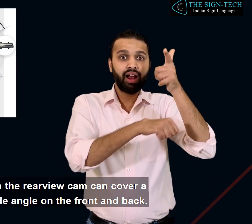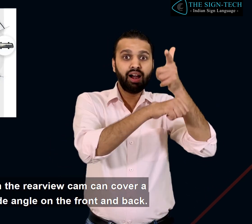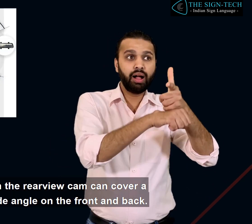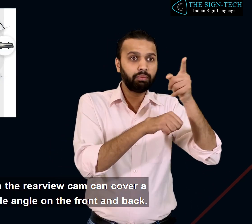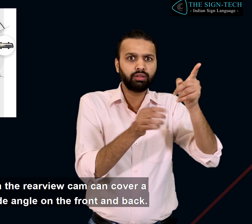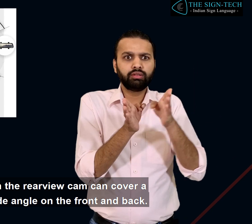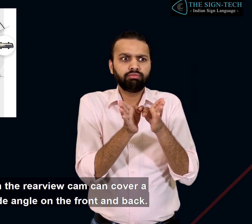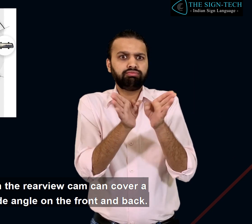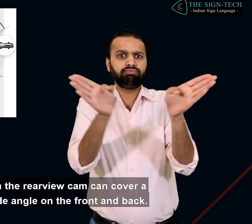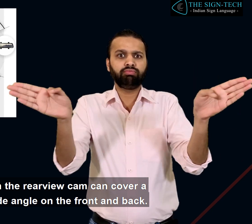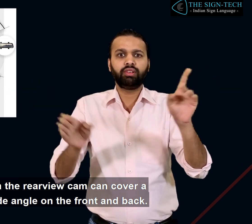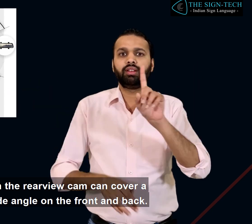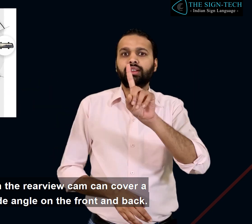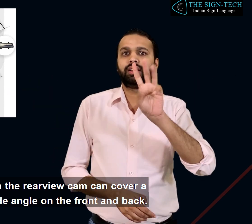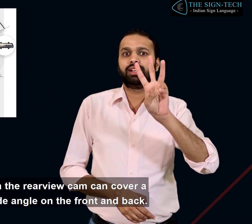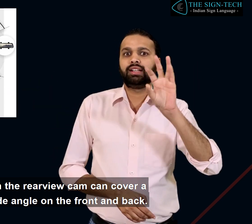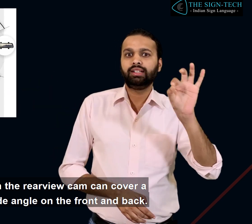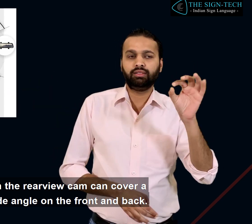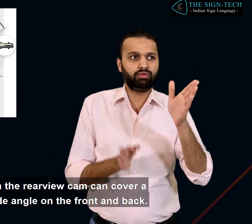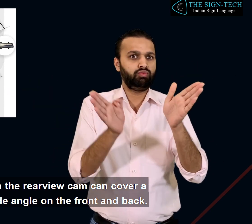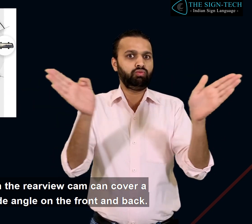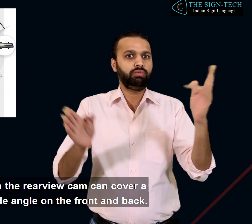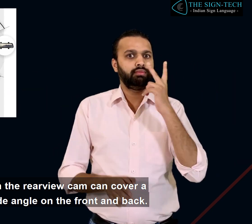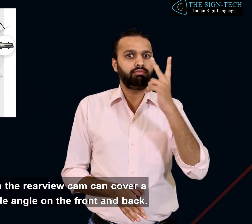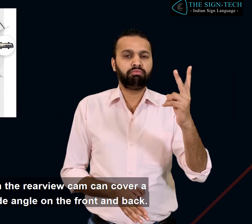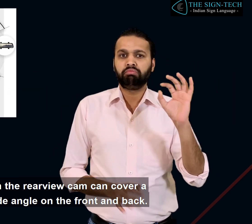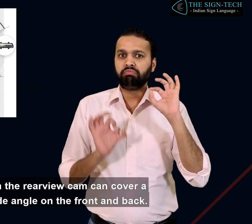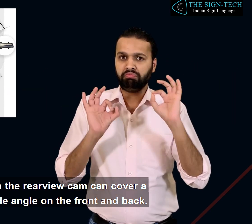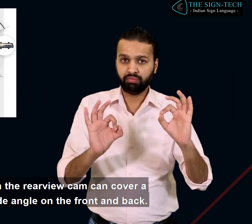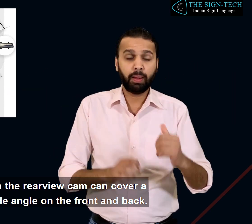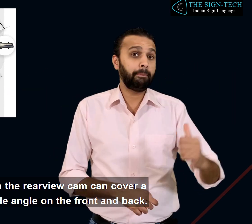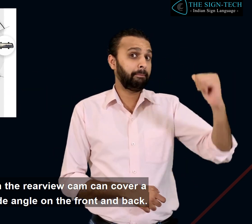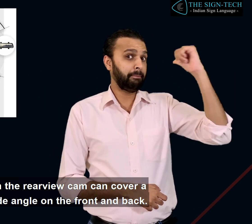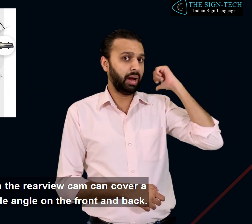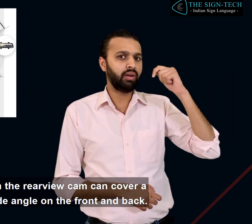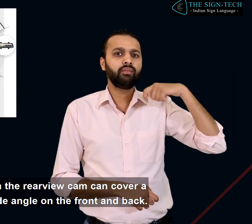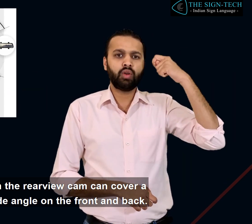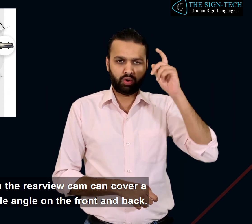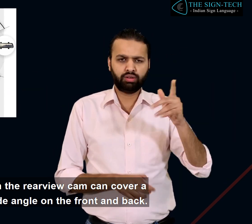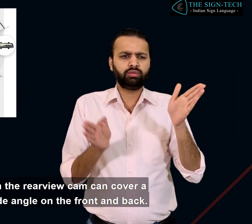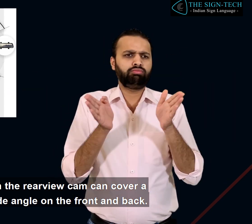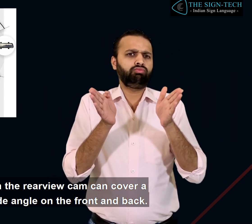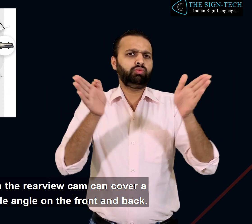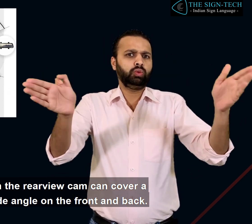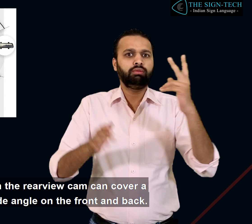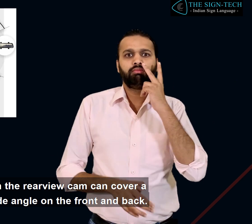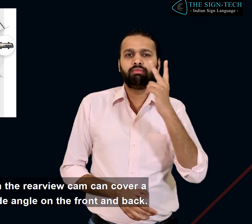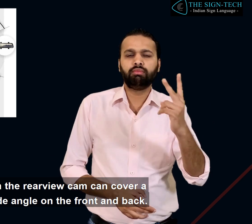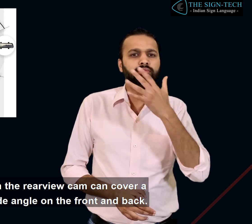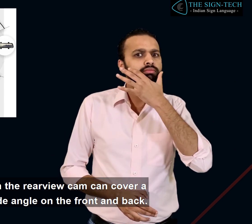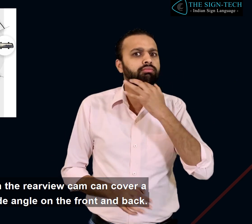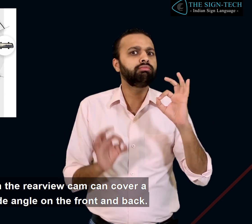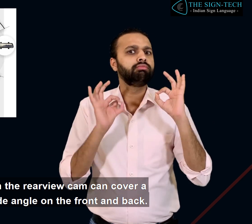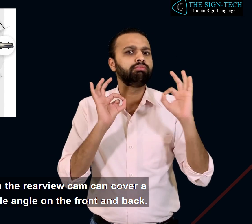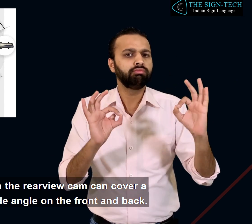The camera on the rear-view cam, can cover a 130-degree wide angle, on the front and back.